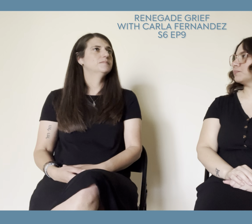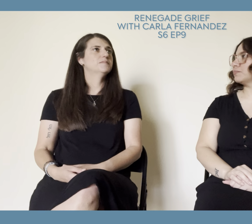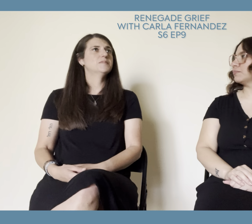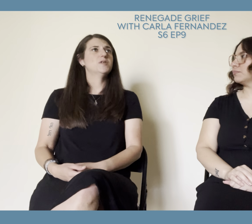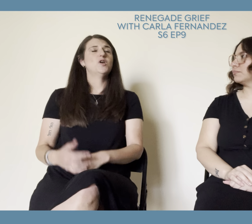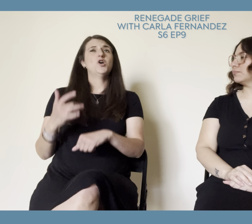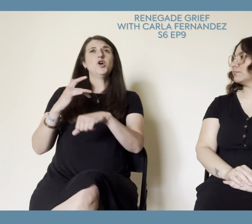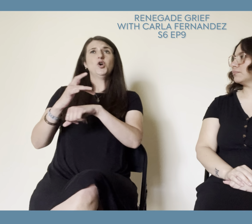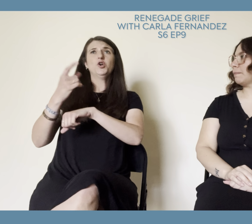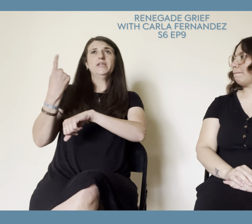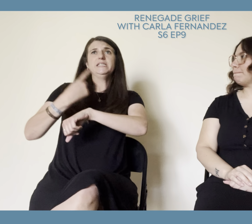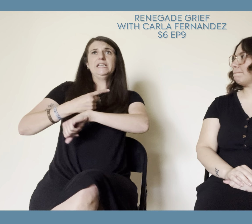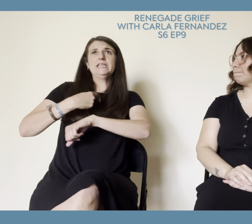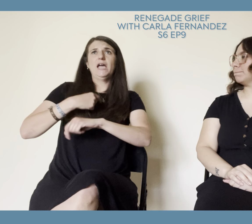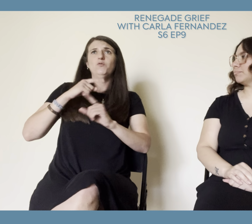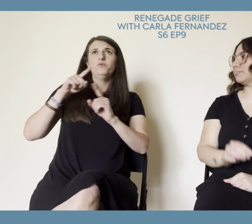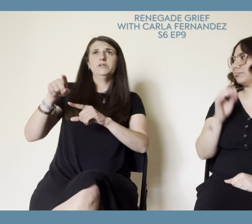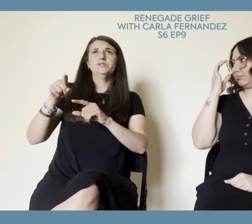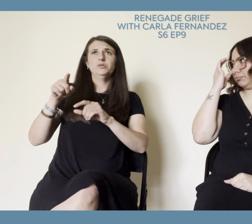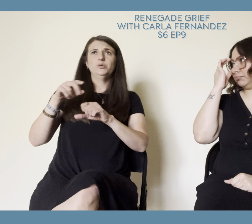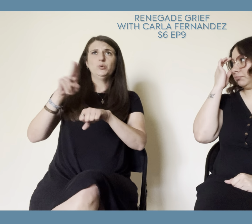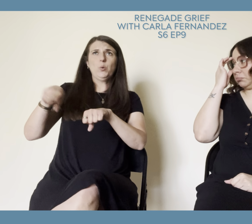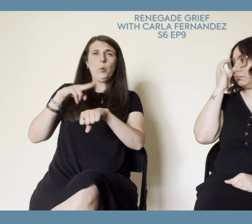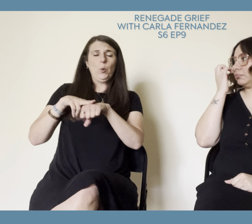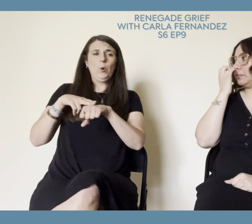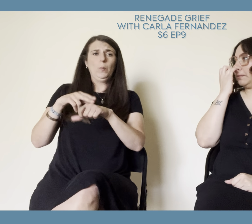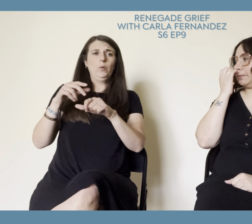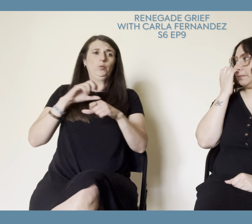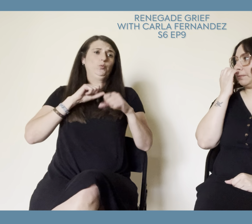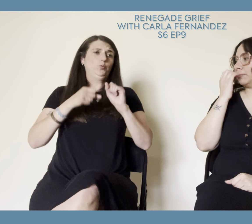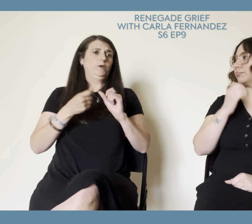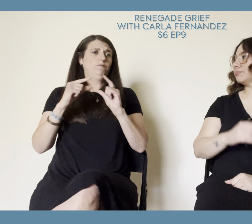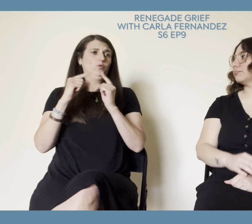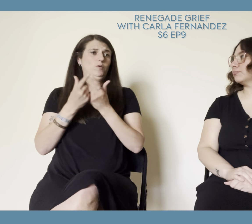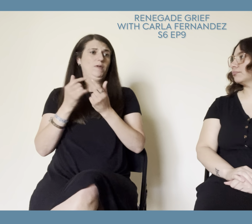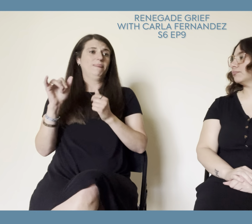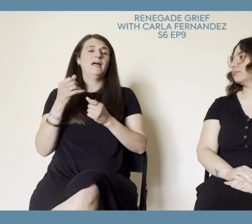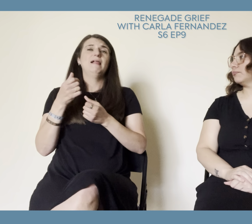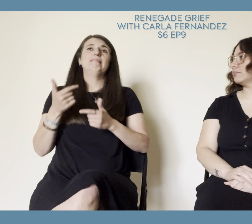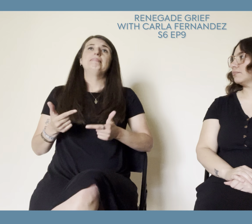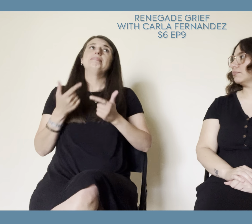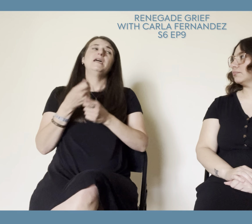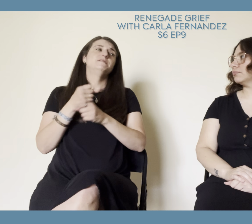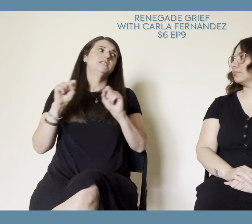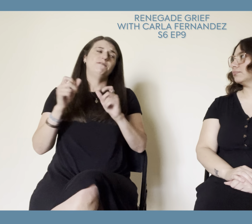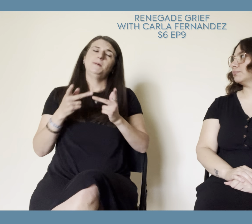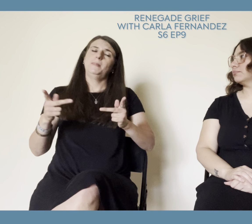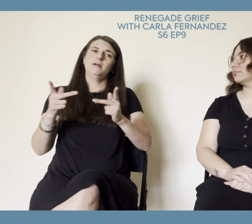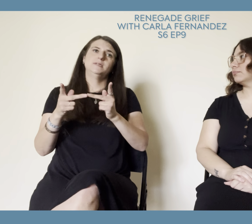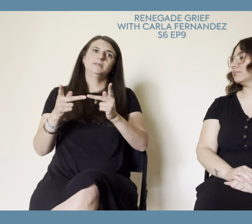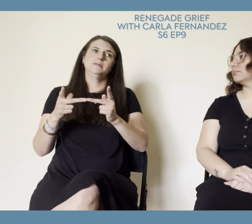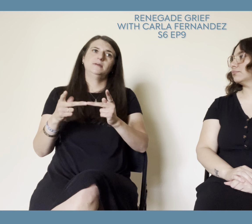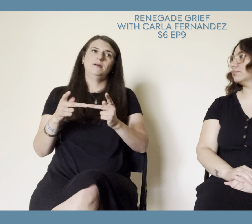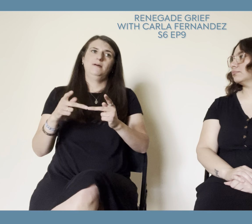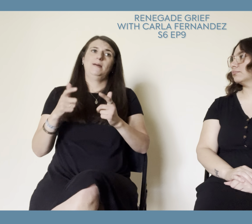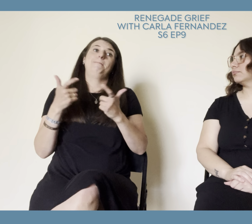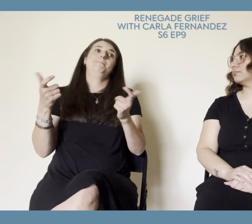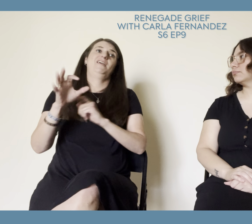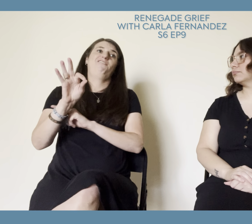when I went to some more traditional grief groups, which are life-saving places, and I'm a big fan, oftentimes